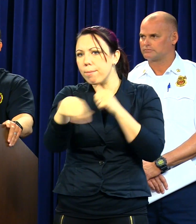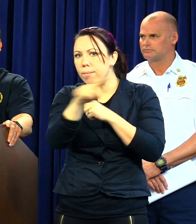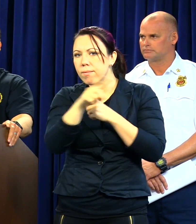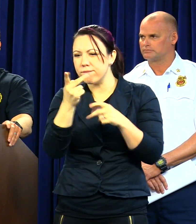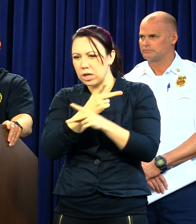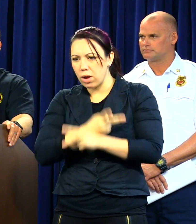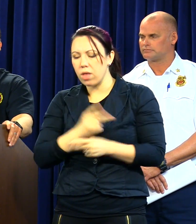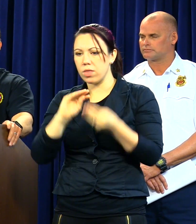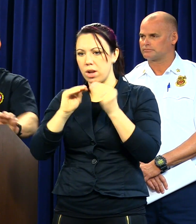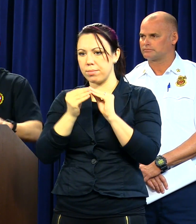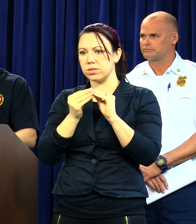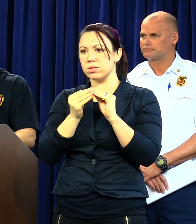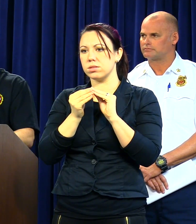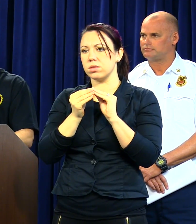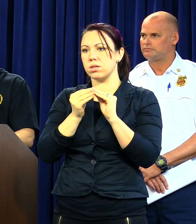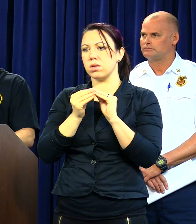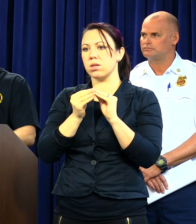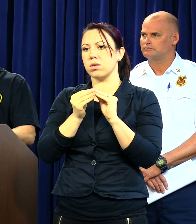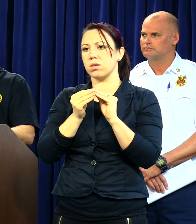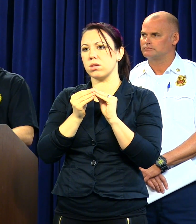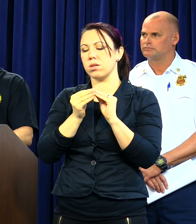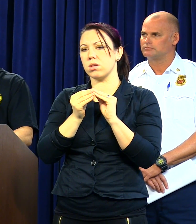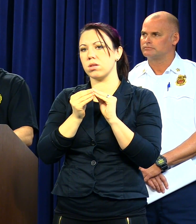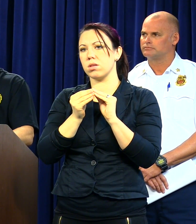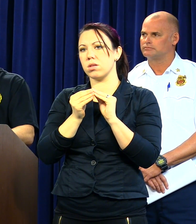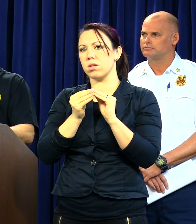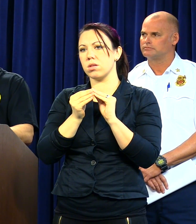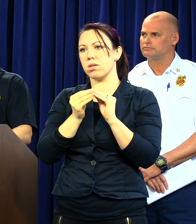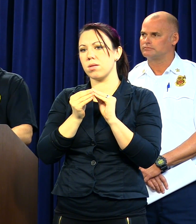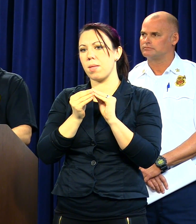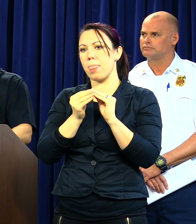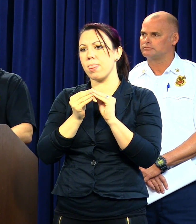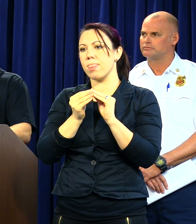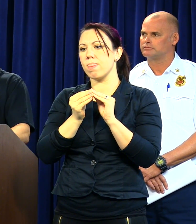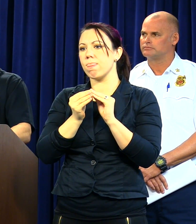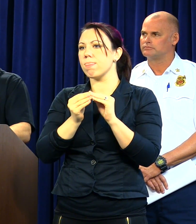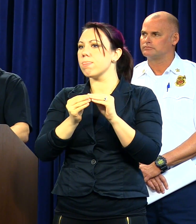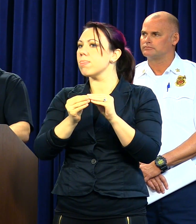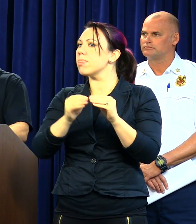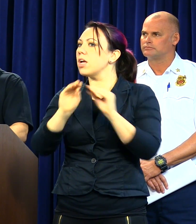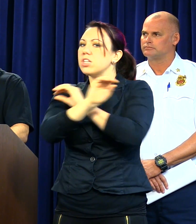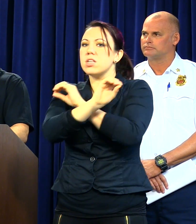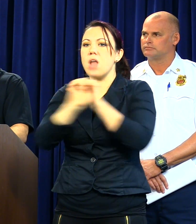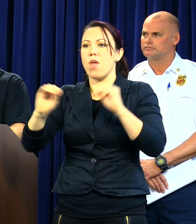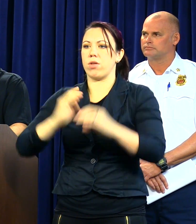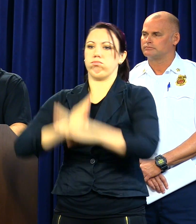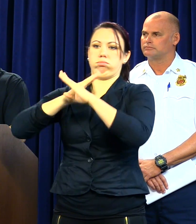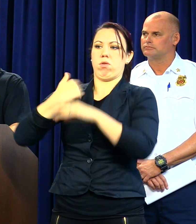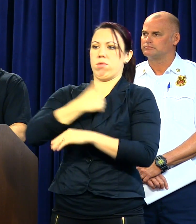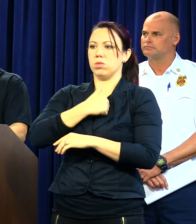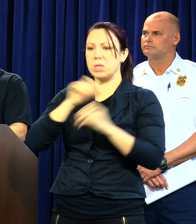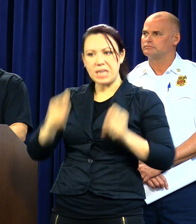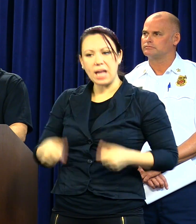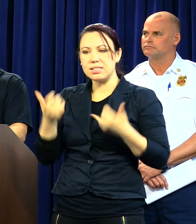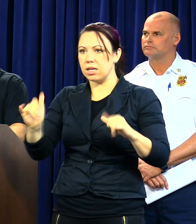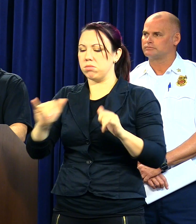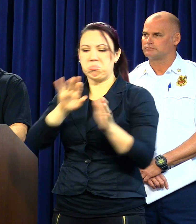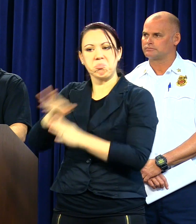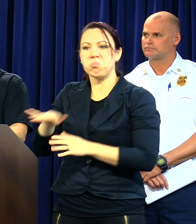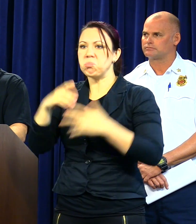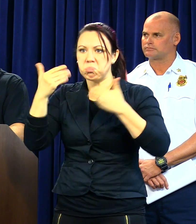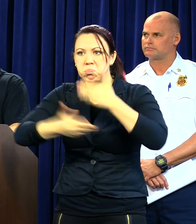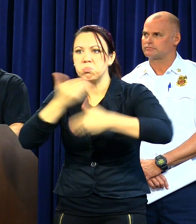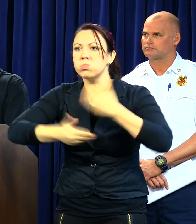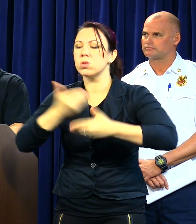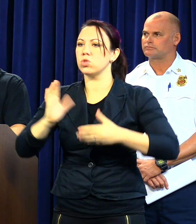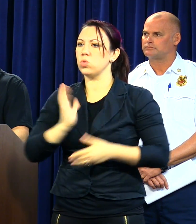numbers, but we have there's nothing stopping us from doing our job right now to begin the recovery